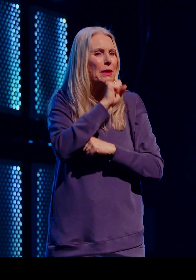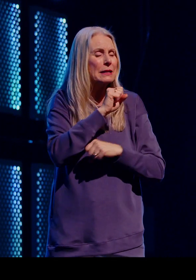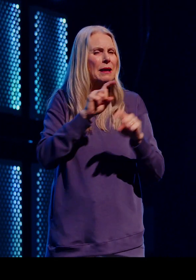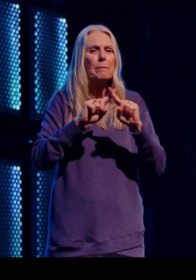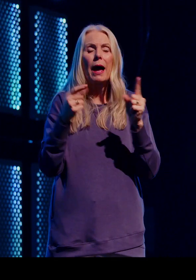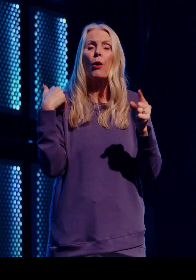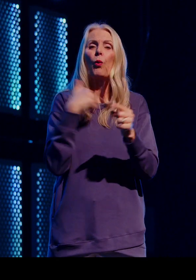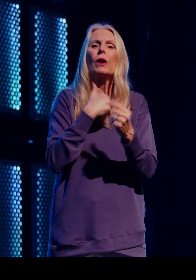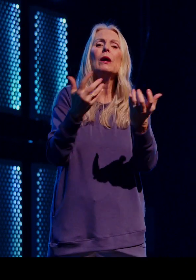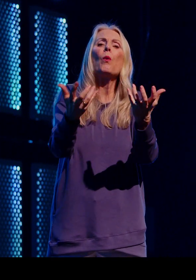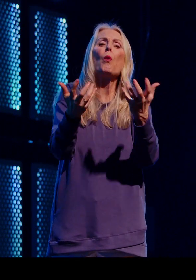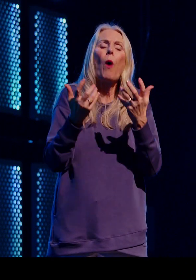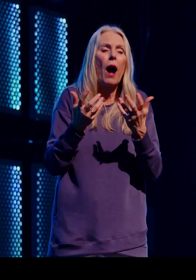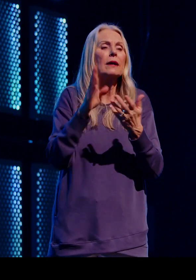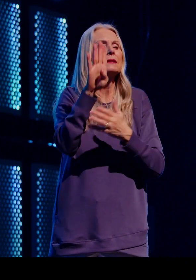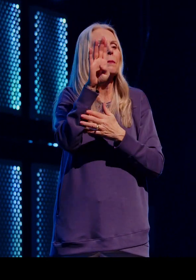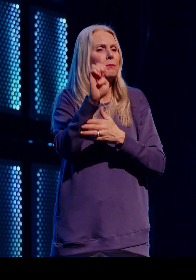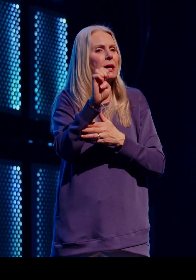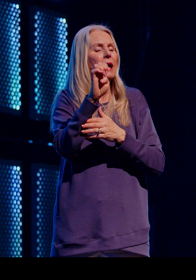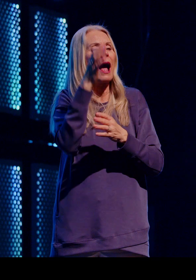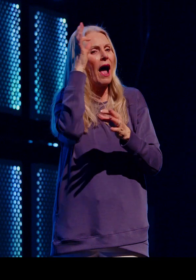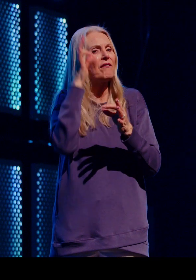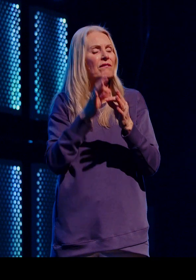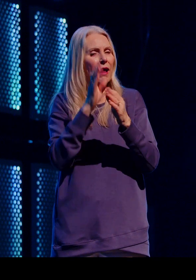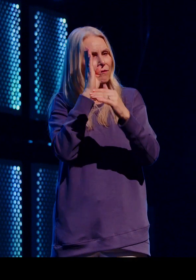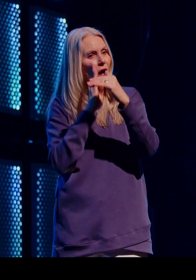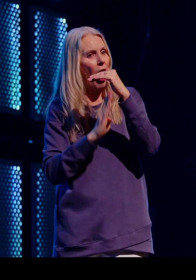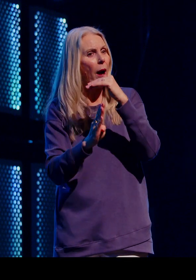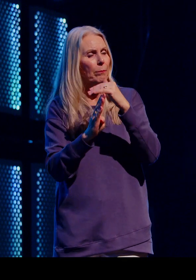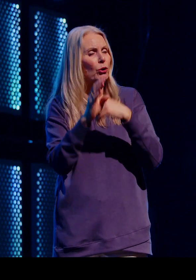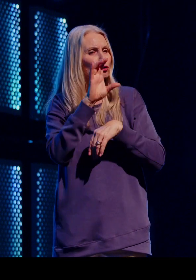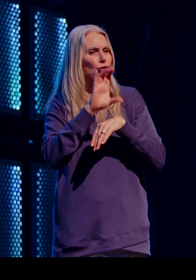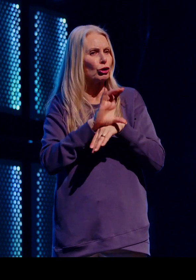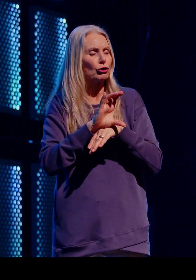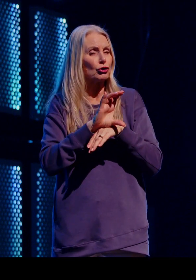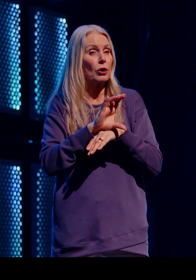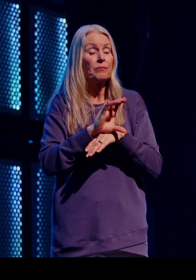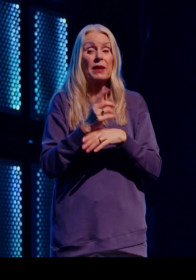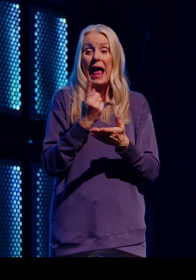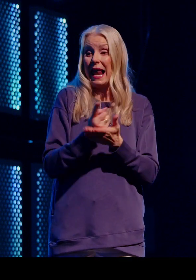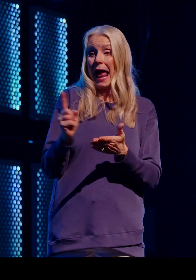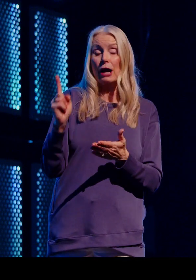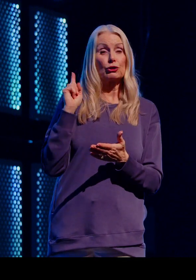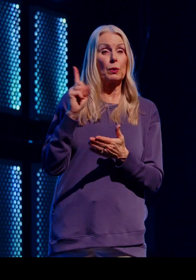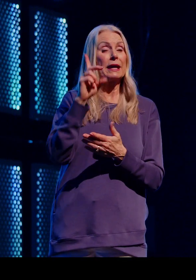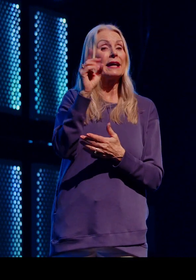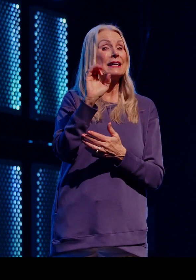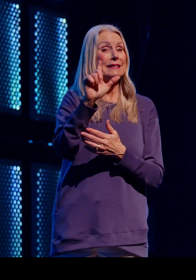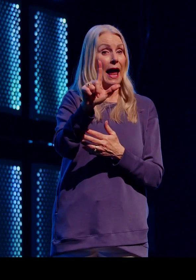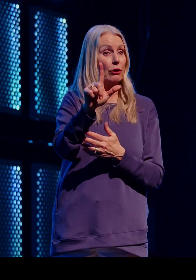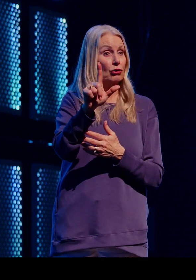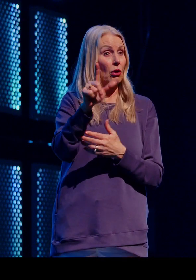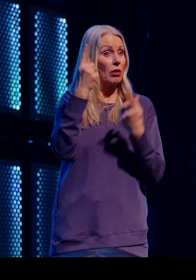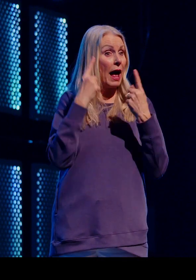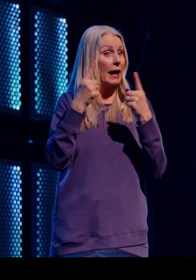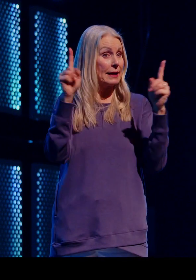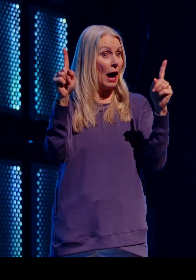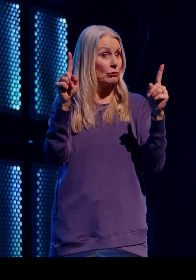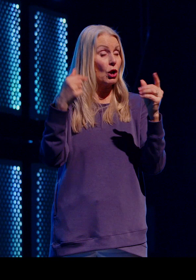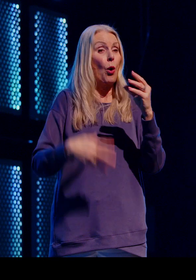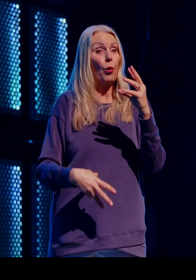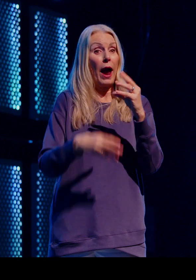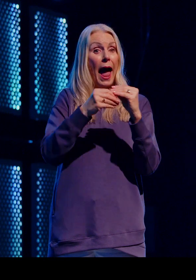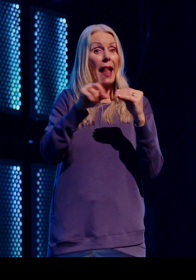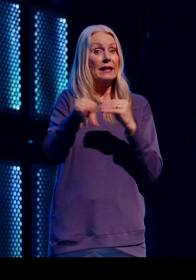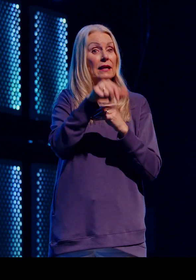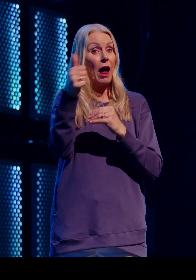serving the needs around us. You know, Daniel put the pitch out last week. We are adding another service to our church. So as we come